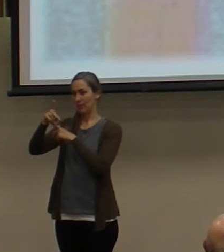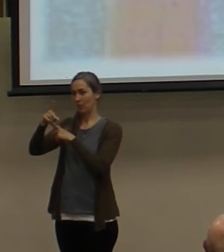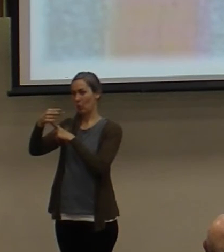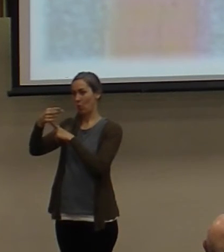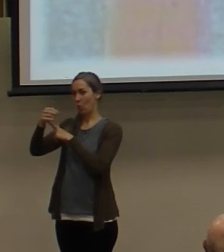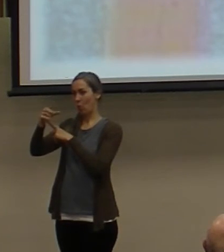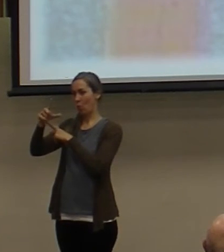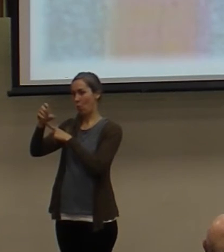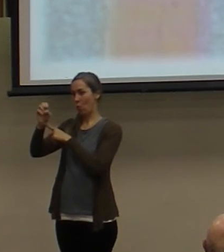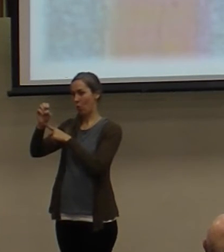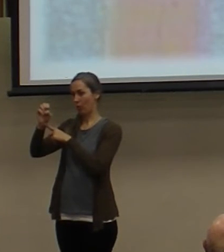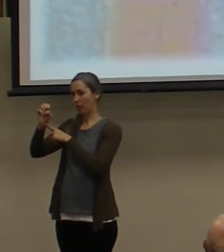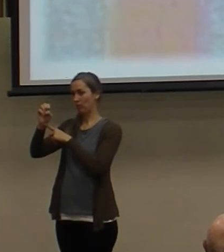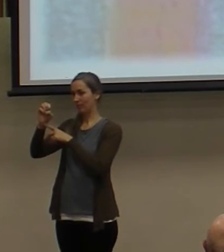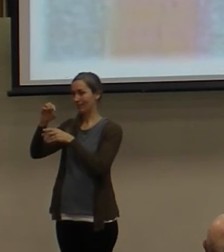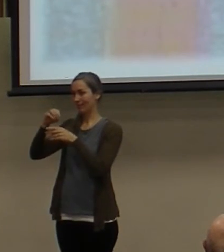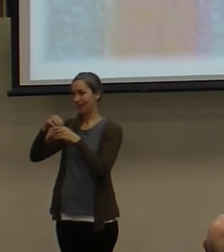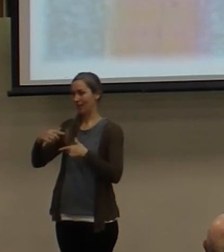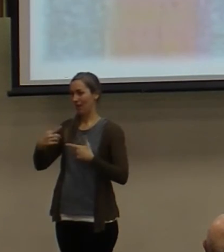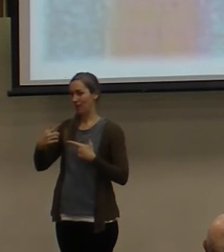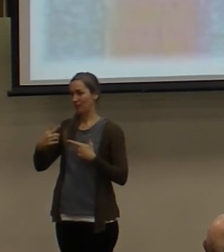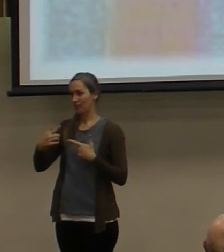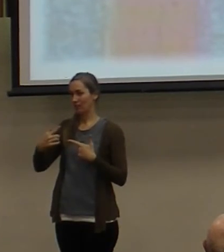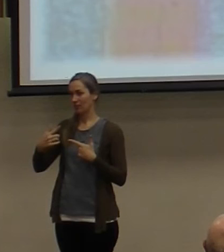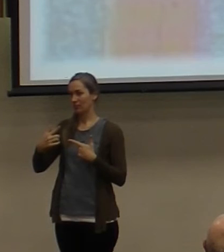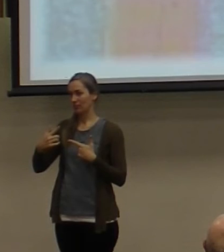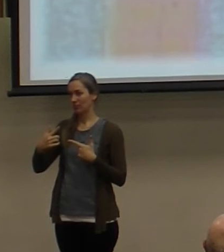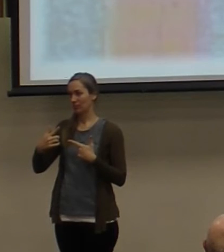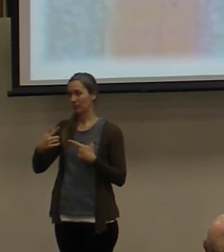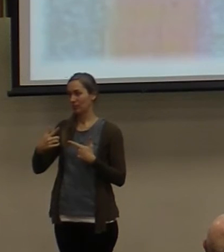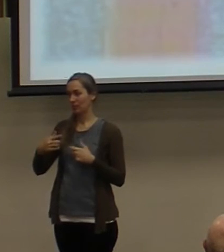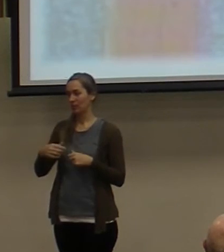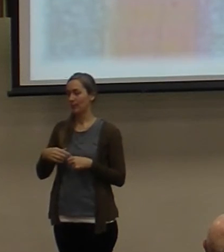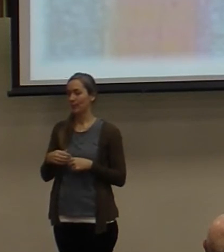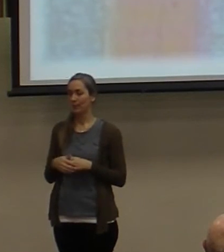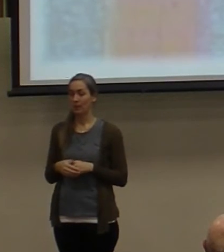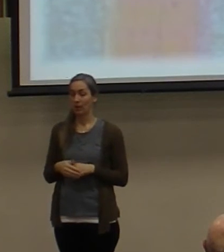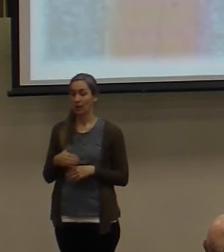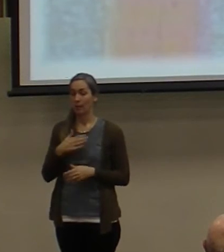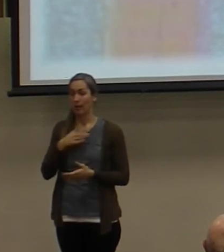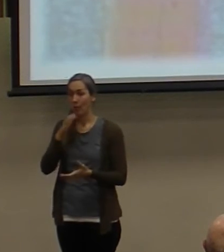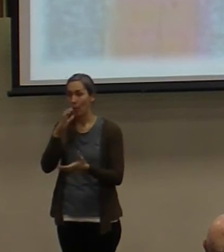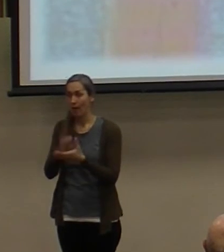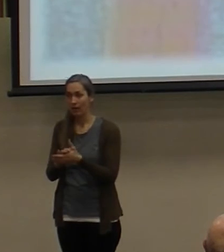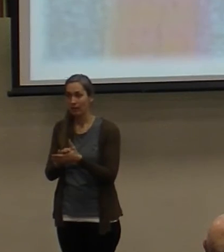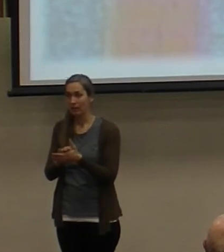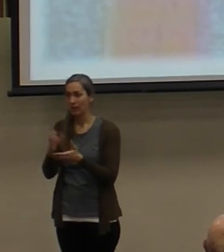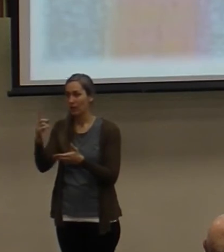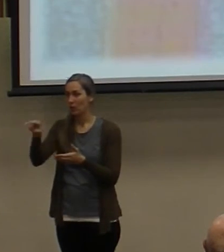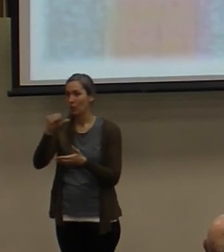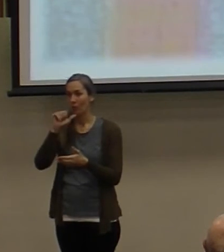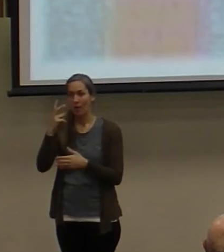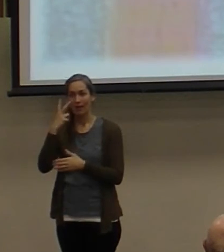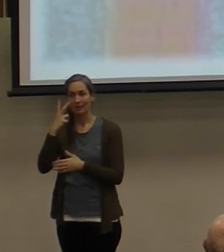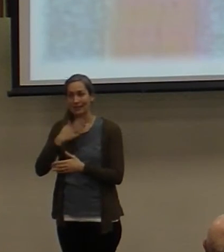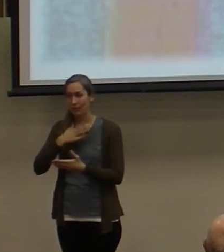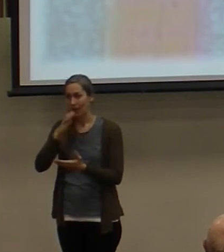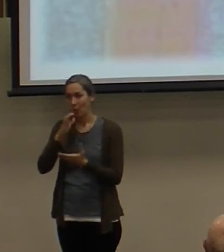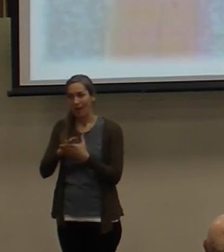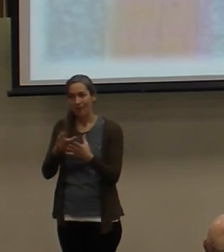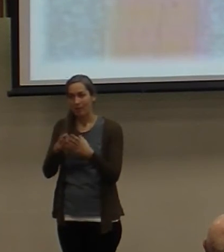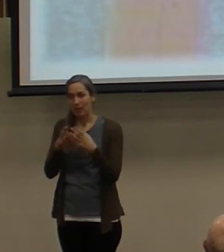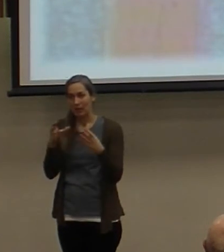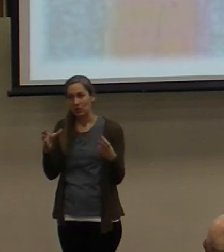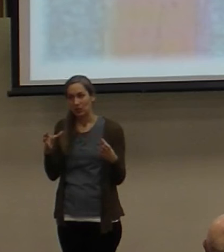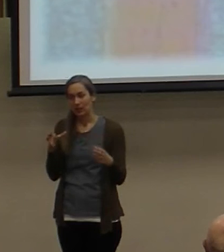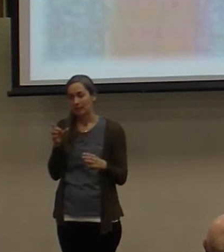Let me tell you something about my wife. You don't get to see her as much around here anymore. She is a wonderful